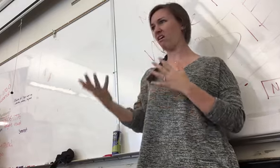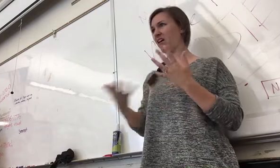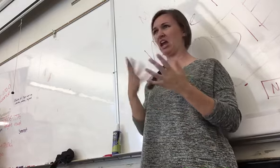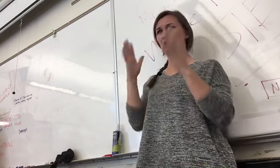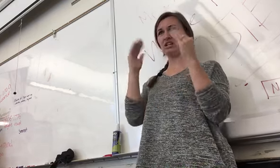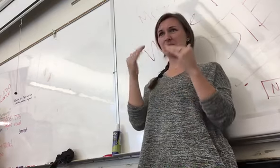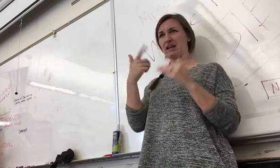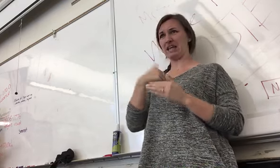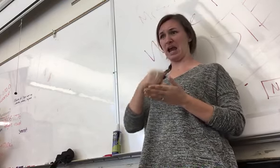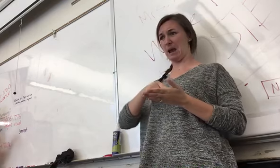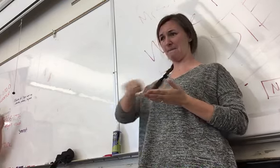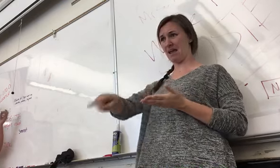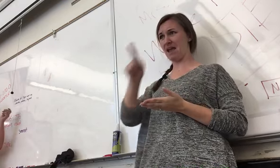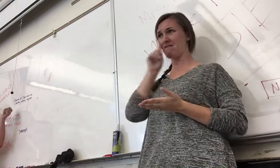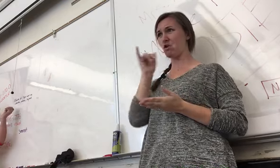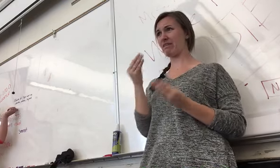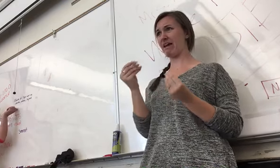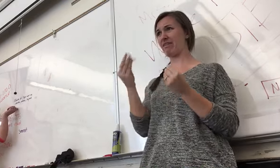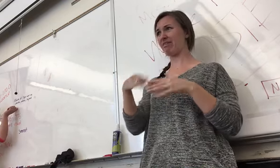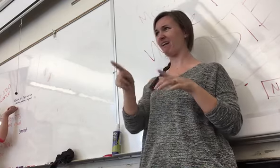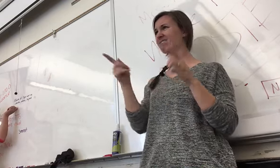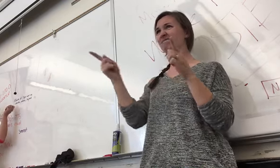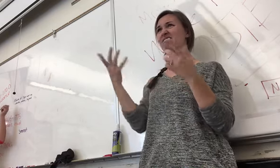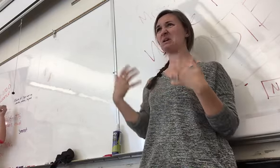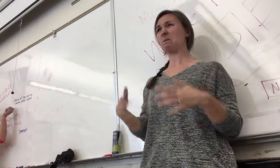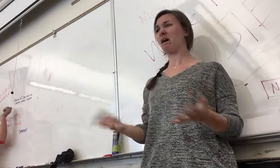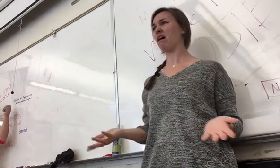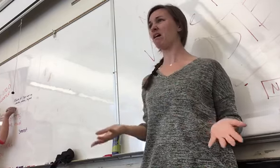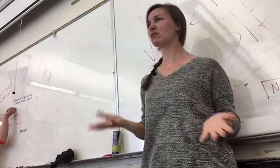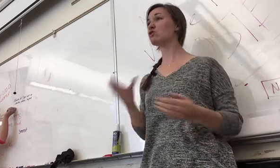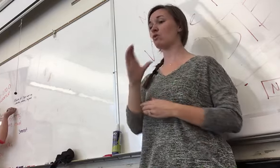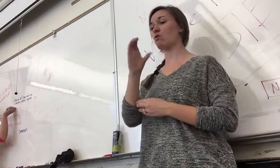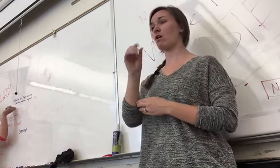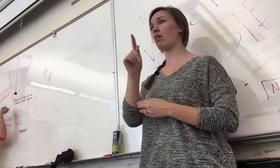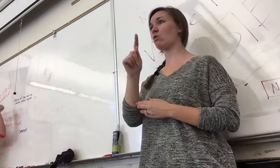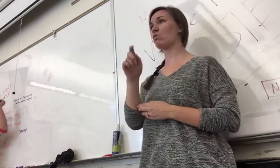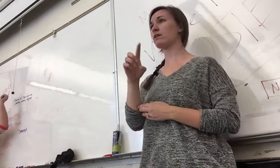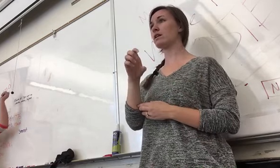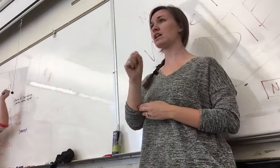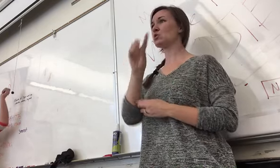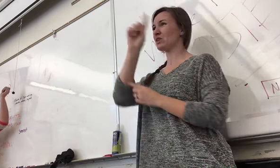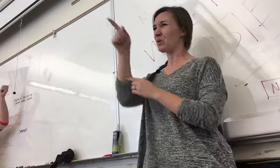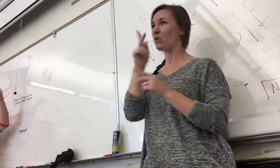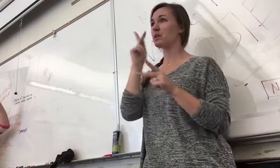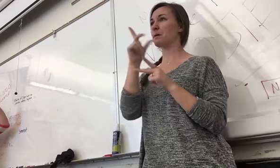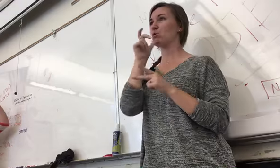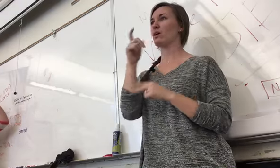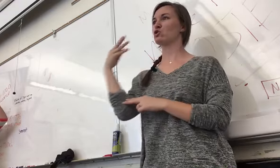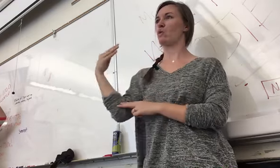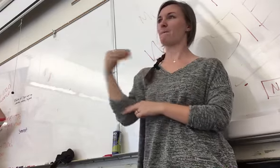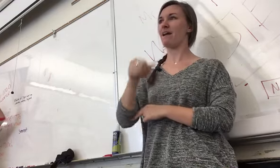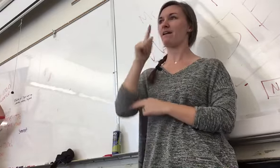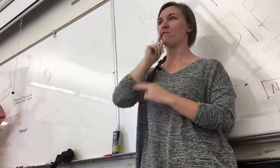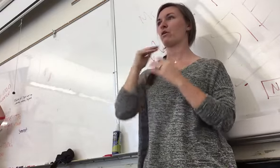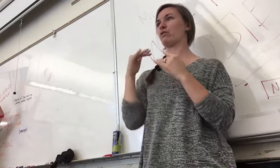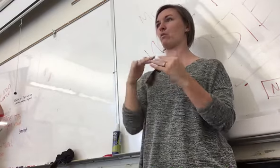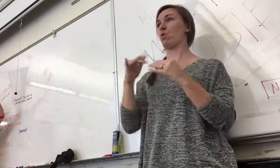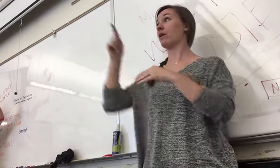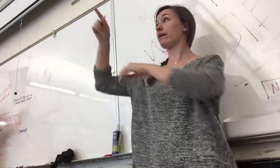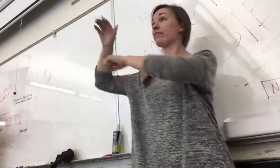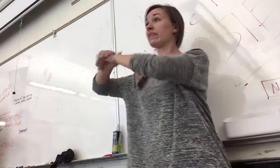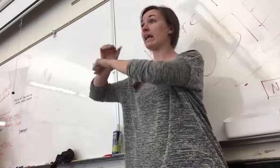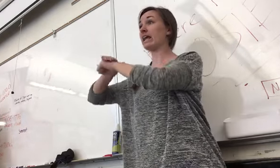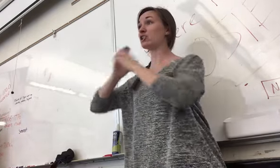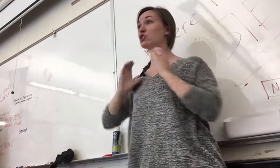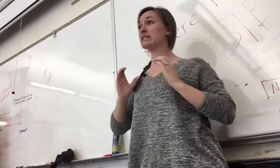us to pay for it. Also, the colonists were the only ones who had to pay for this war. The English citizens, as well as all the other